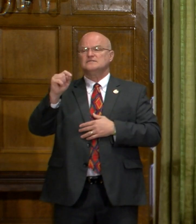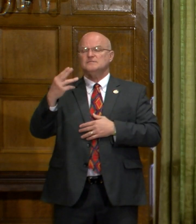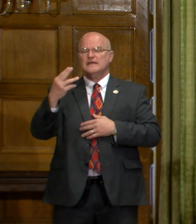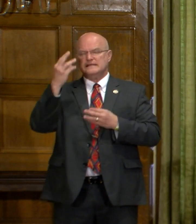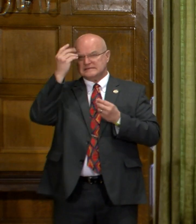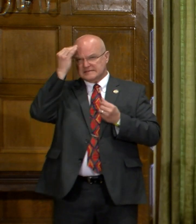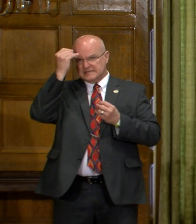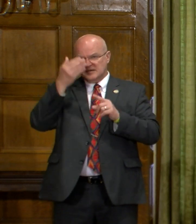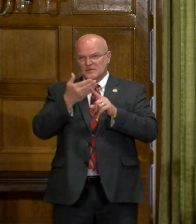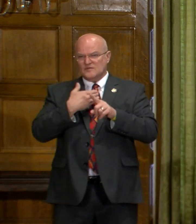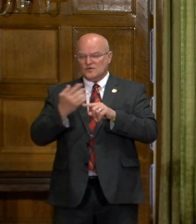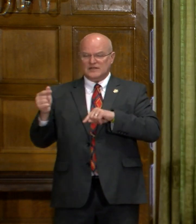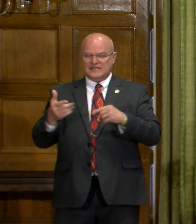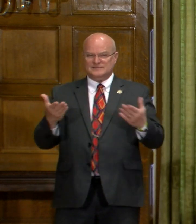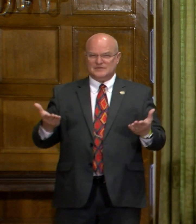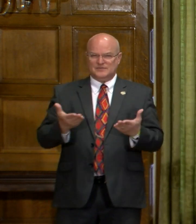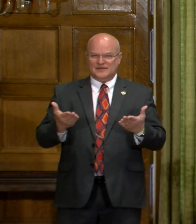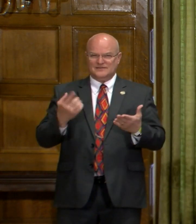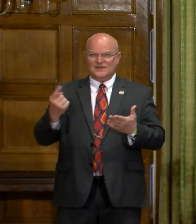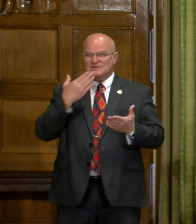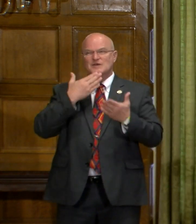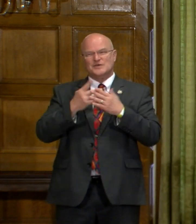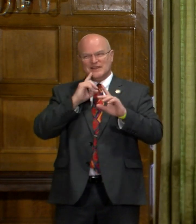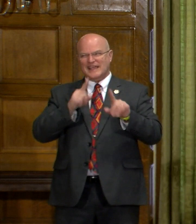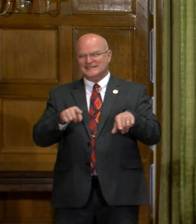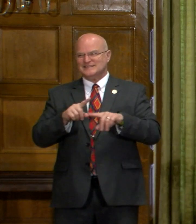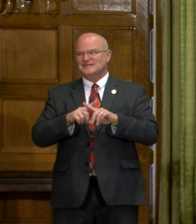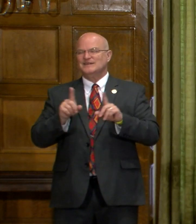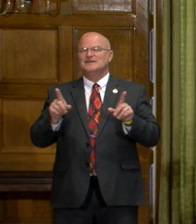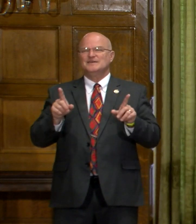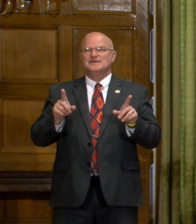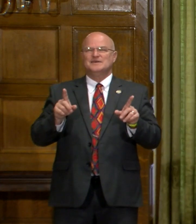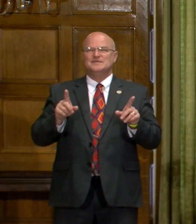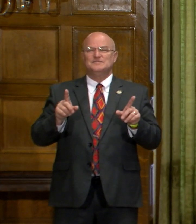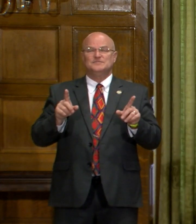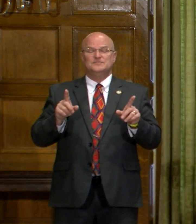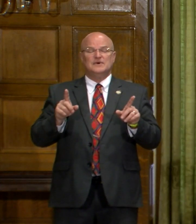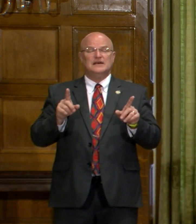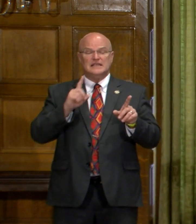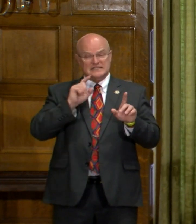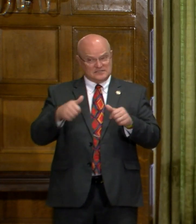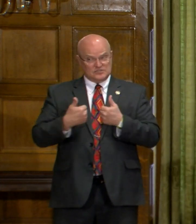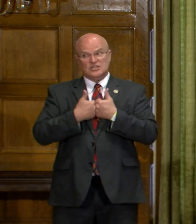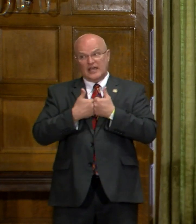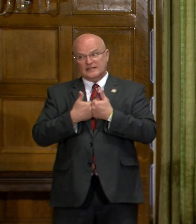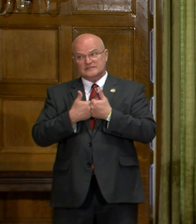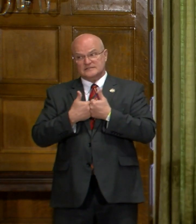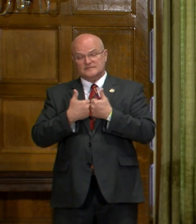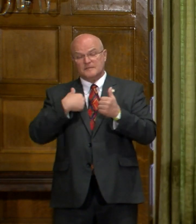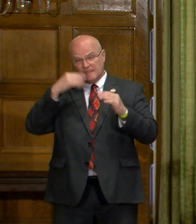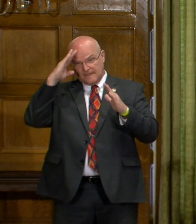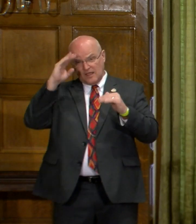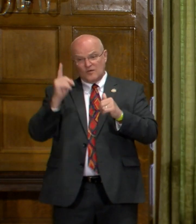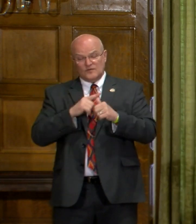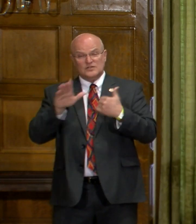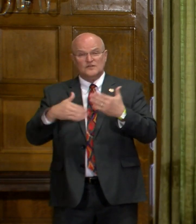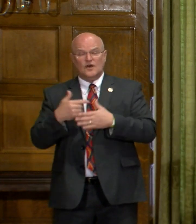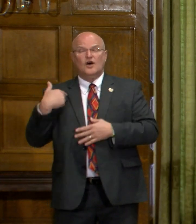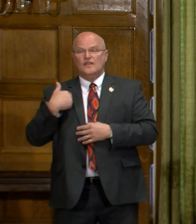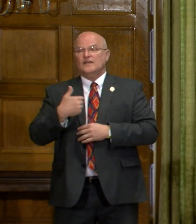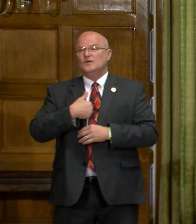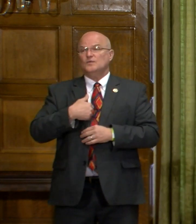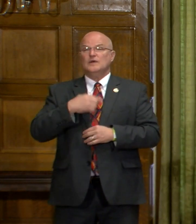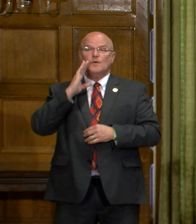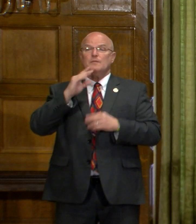just a little bit before he comes up here. He's always got a good answer, but it's a challenge. I mean, I hope, first of all, that we